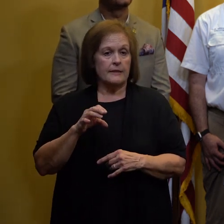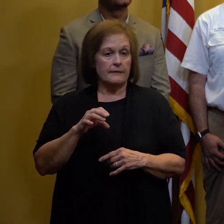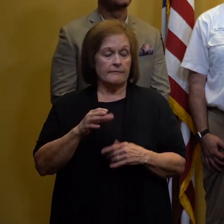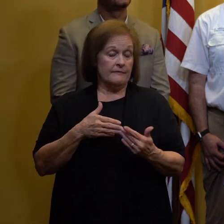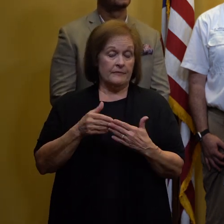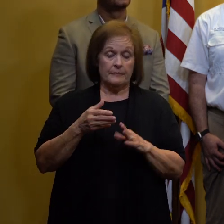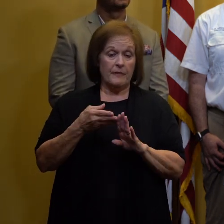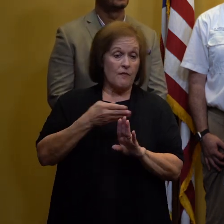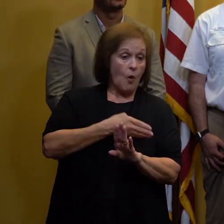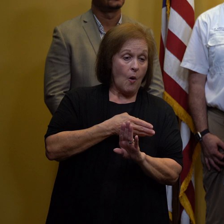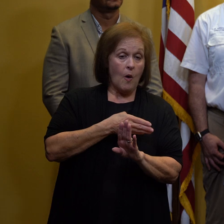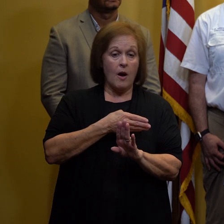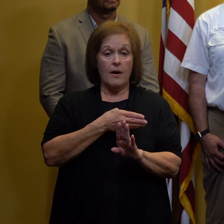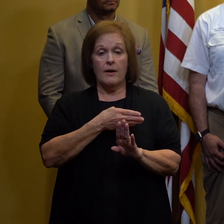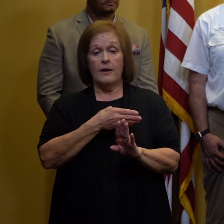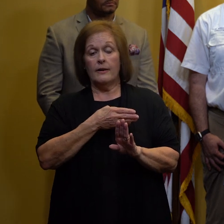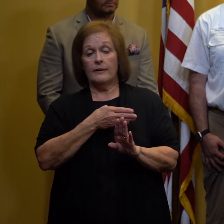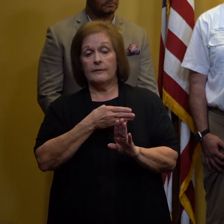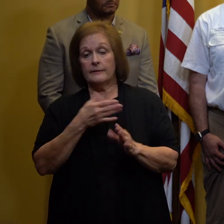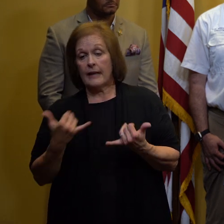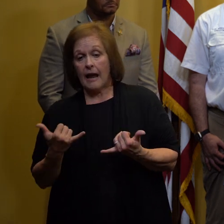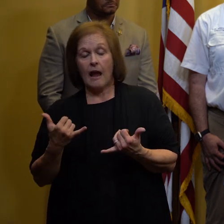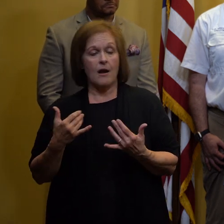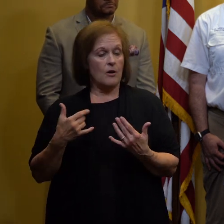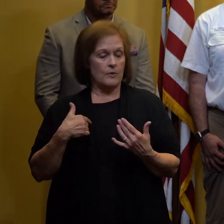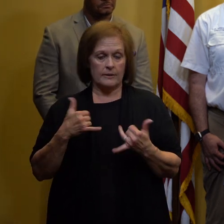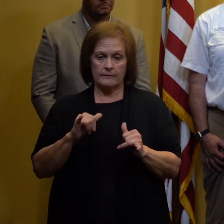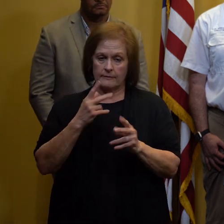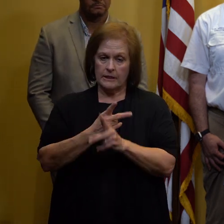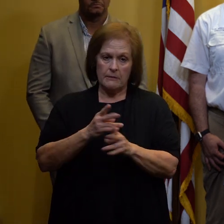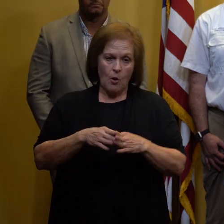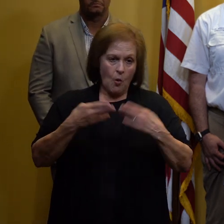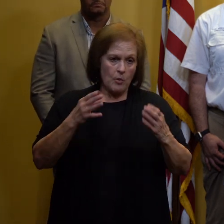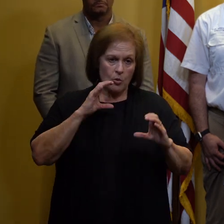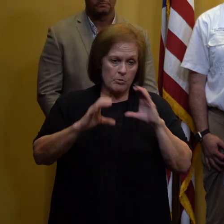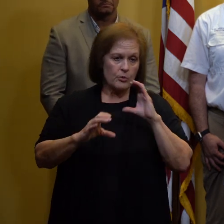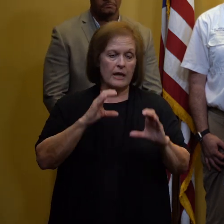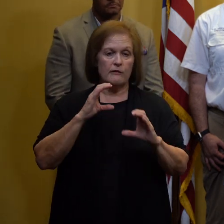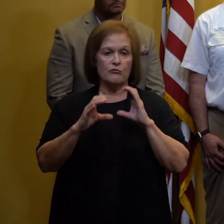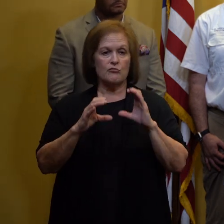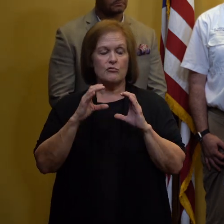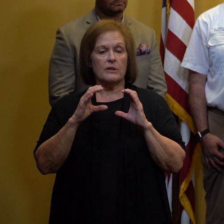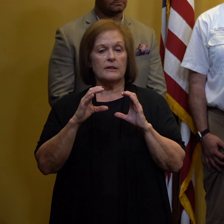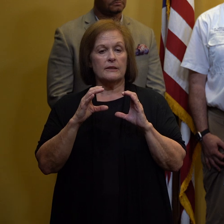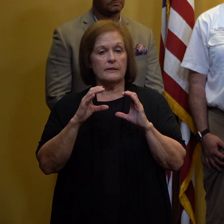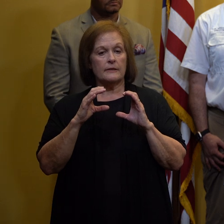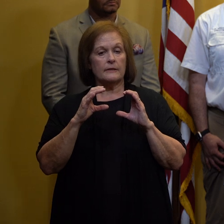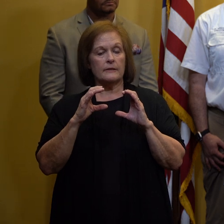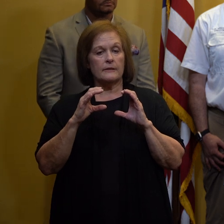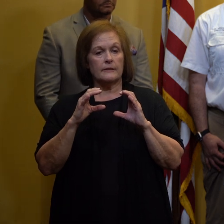started. We continue to have regular communication, regular coordination between departments to really respond